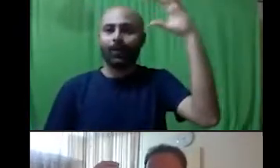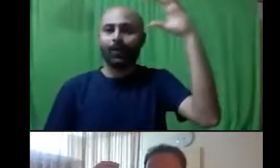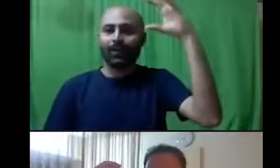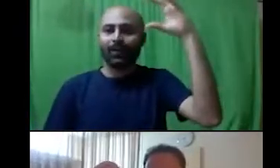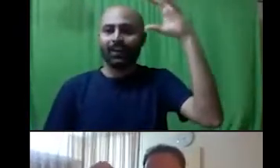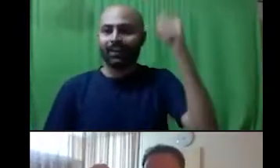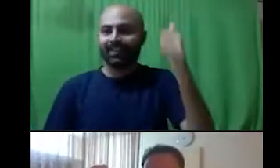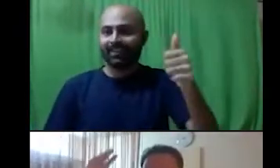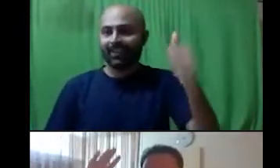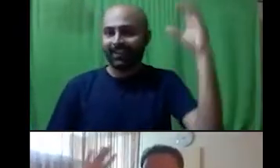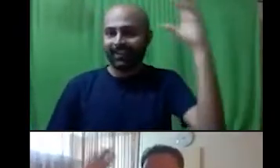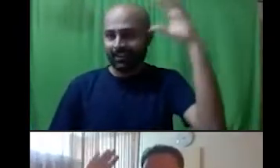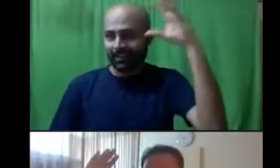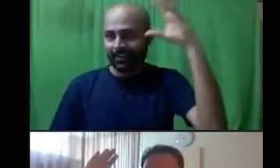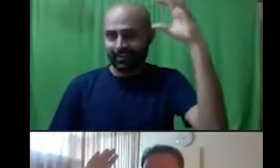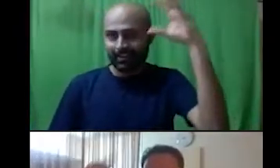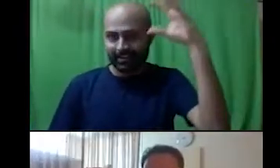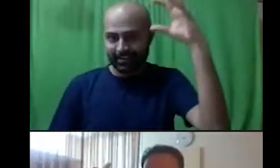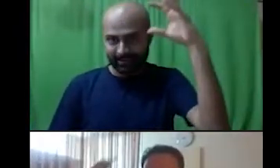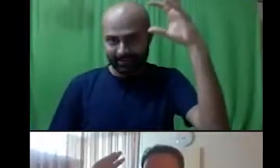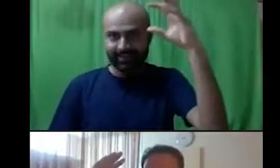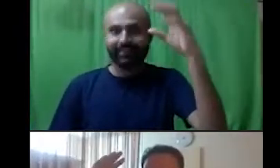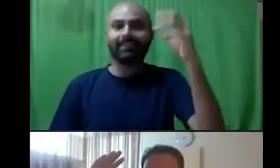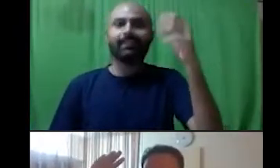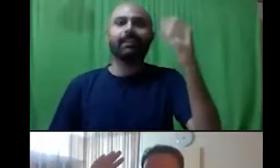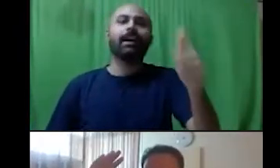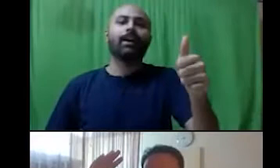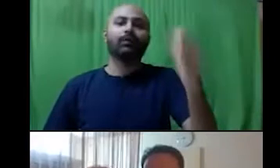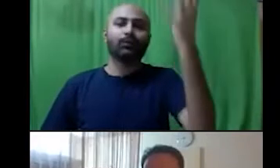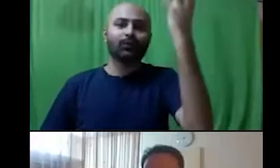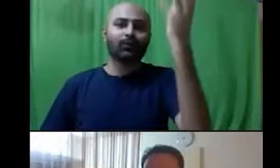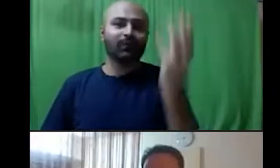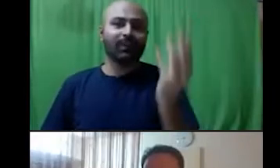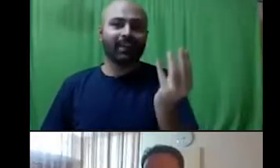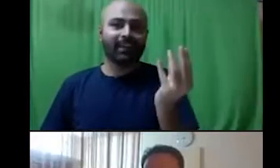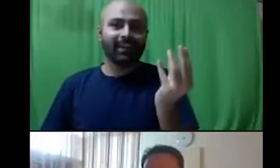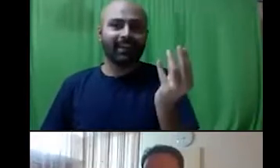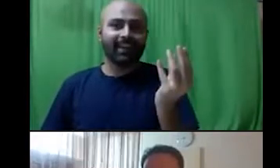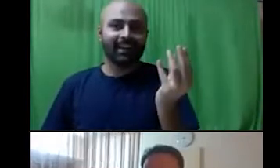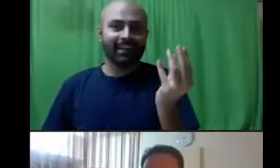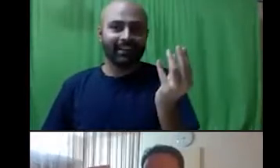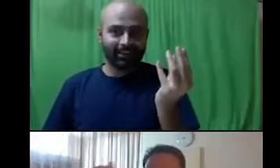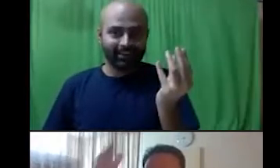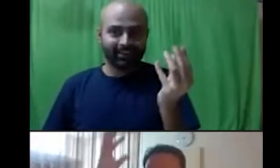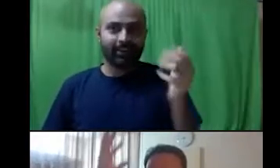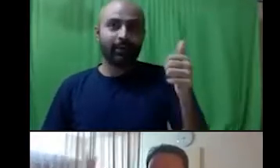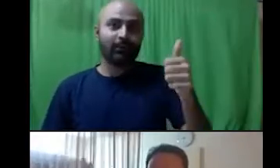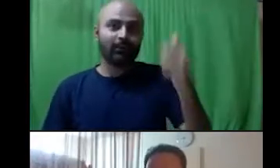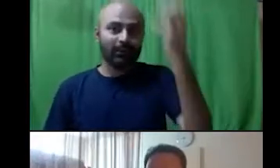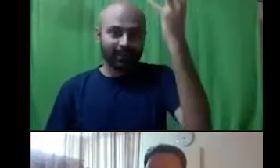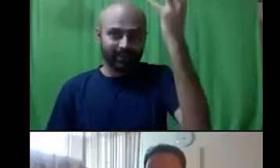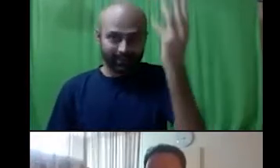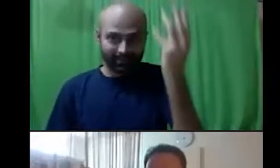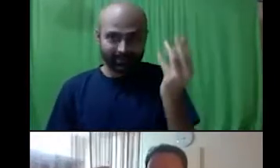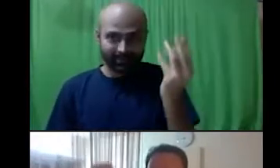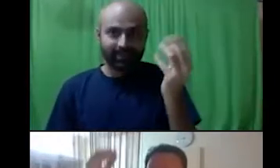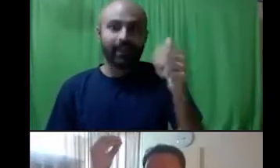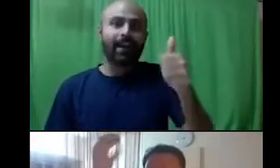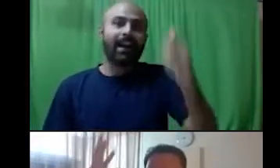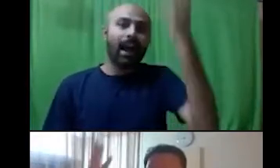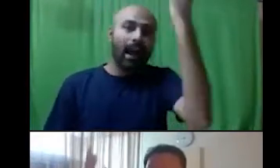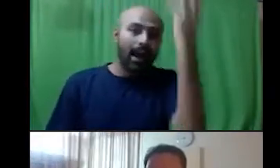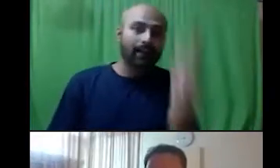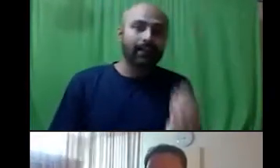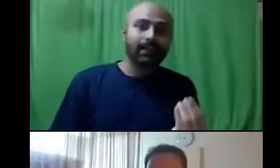then afternoon when the sun was at the top of your head. Good evening when the sun had just started setting. And good